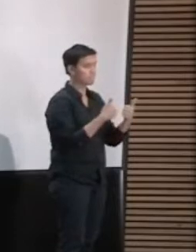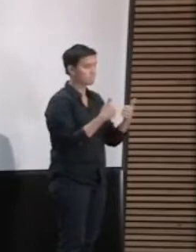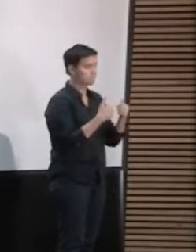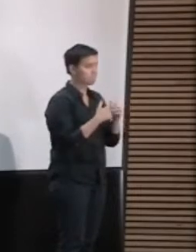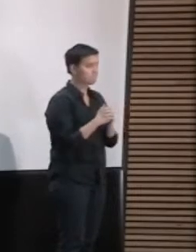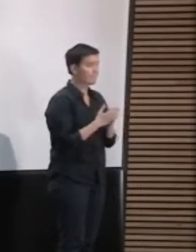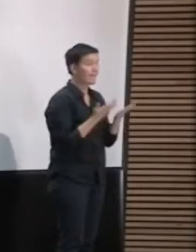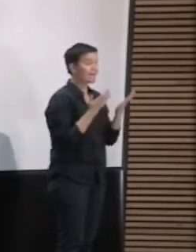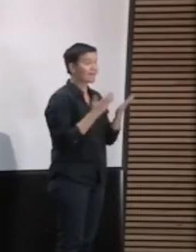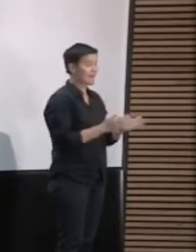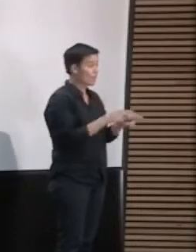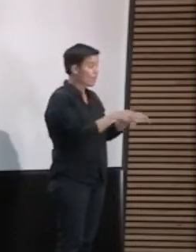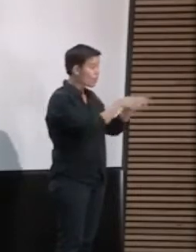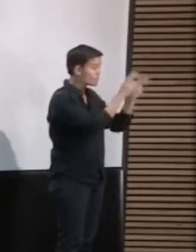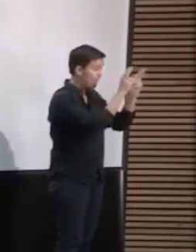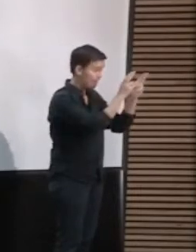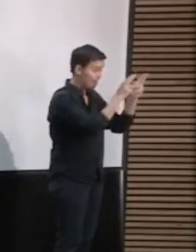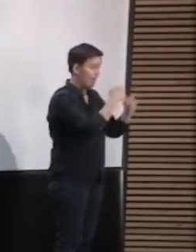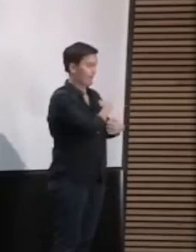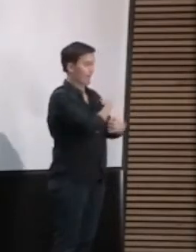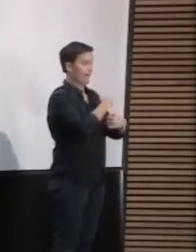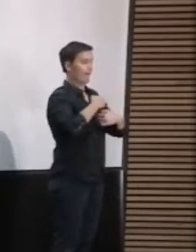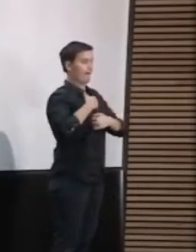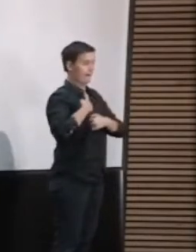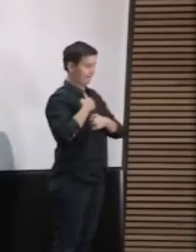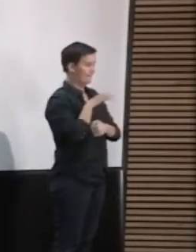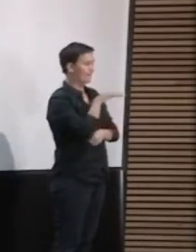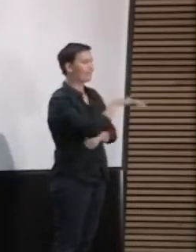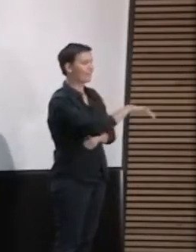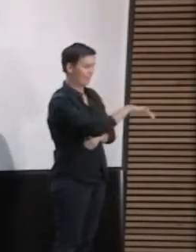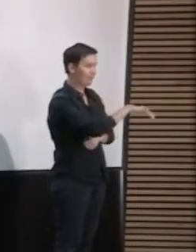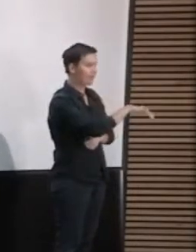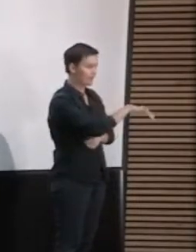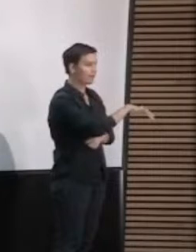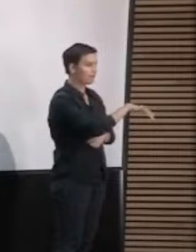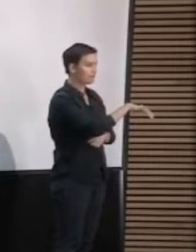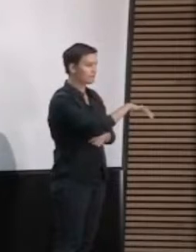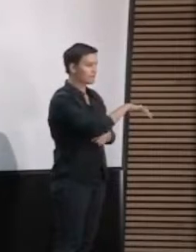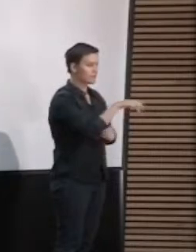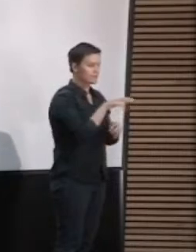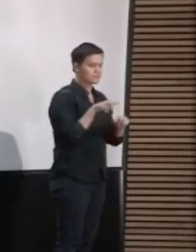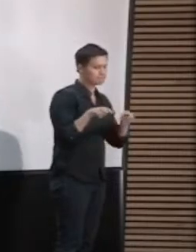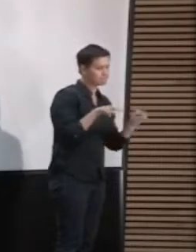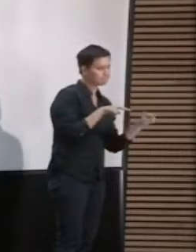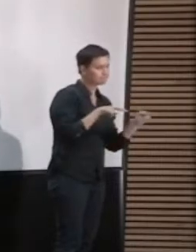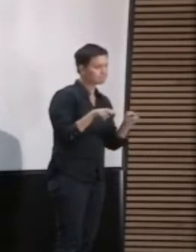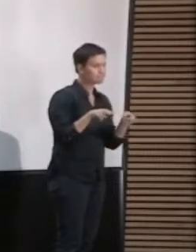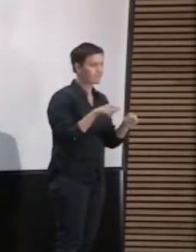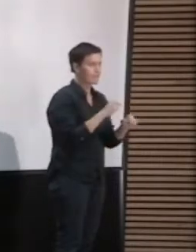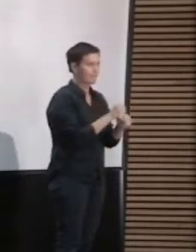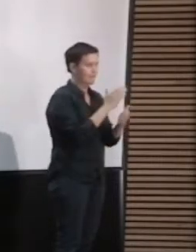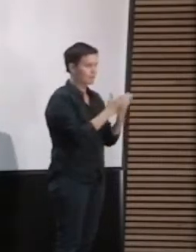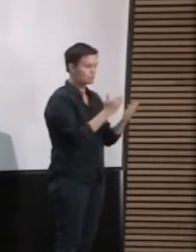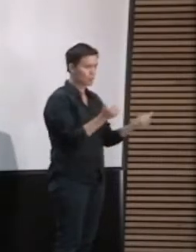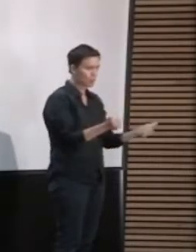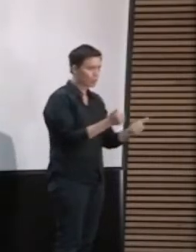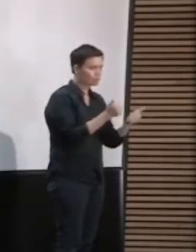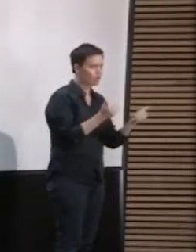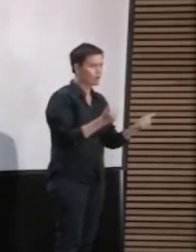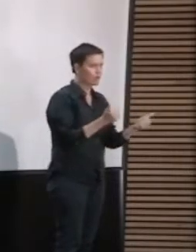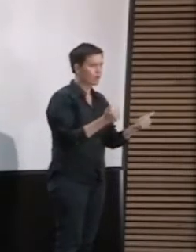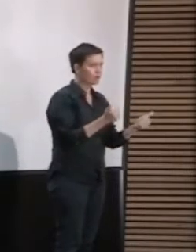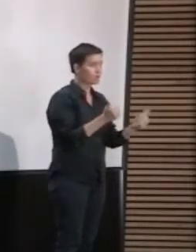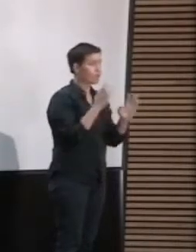facilities. We've then, over time, looked to bolster them. We've trying now, as you can see, we're reducing down the use of that